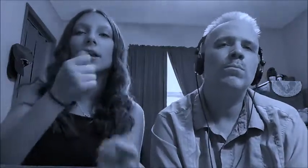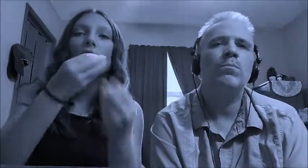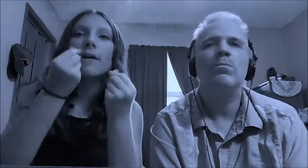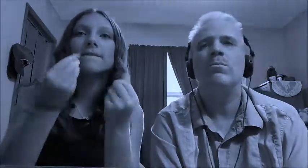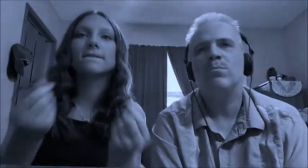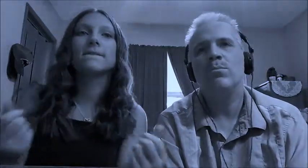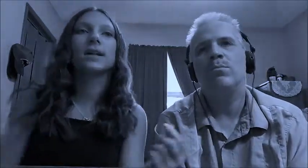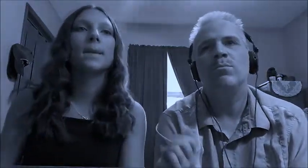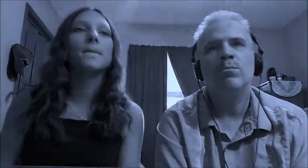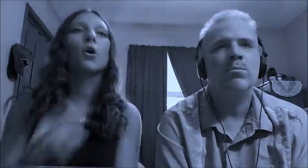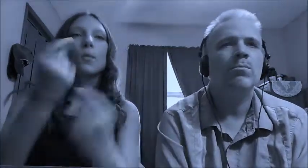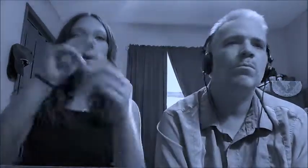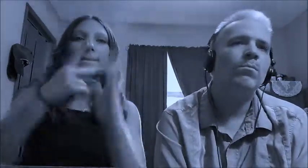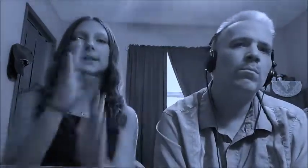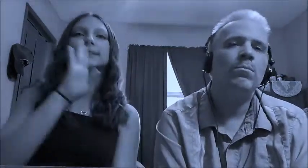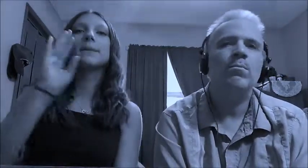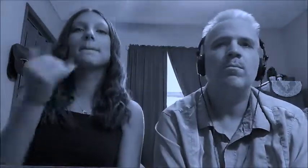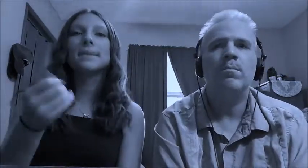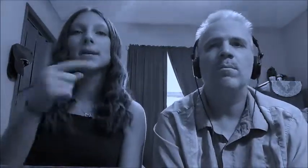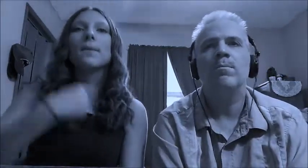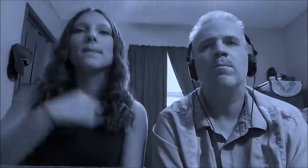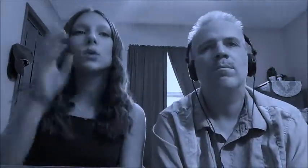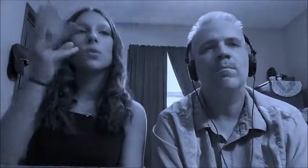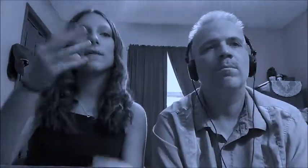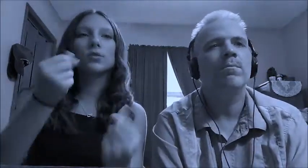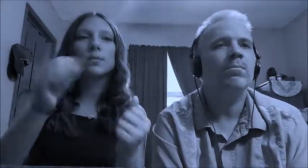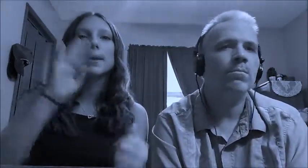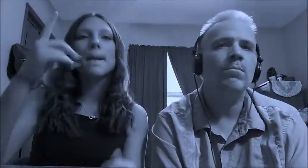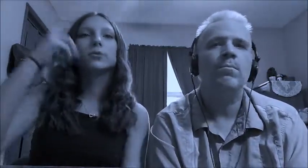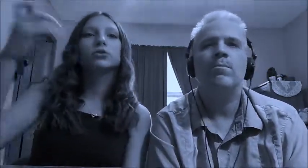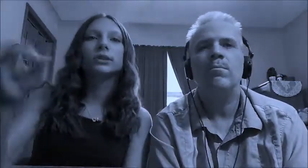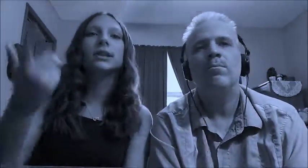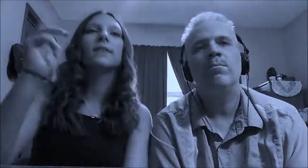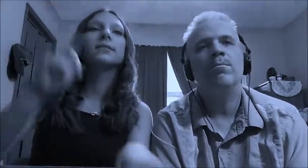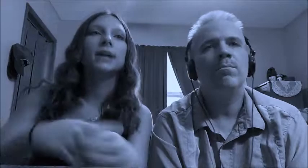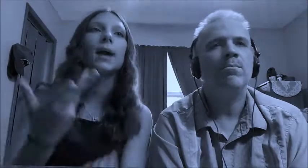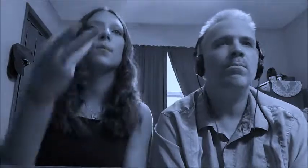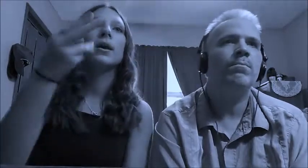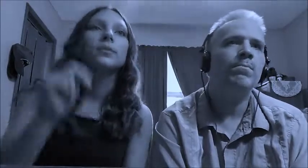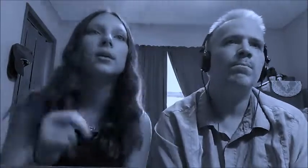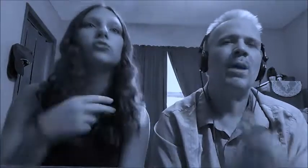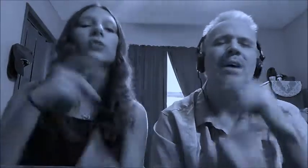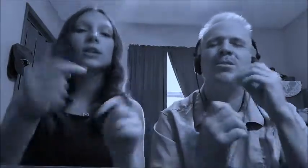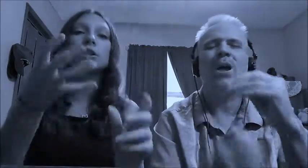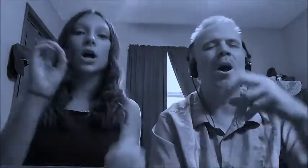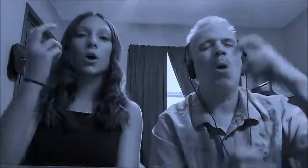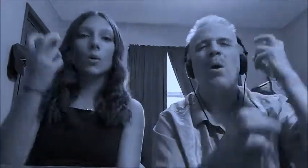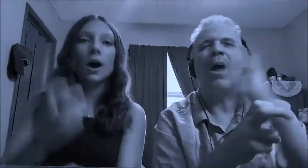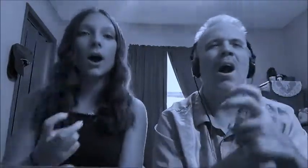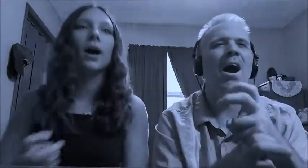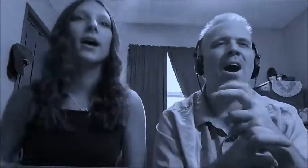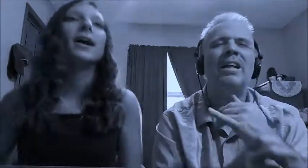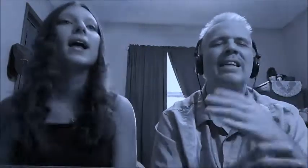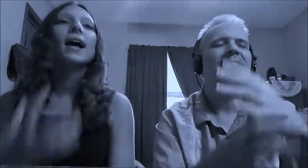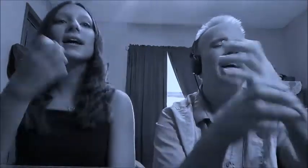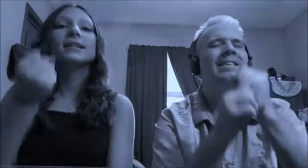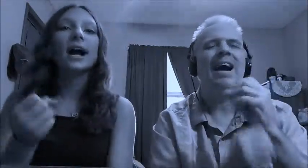I tried It all fell apart, what it meant to be Will eventually be a memory of a time I tried so hard and